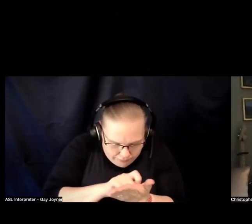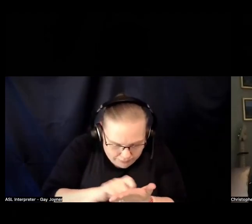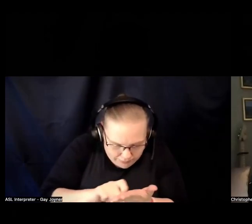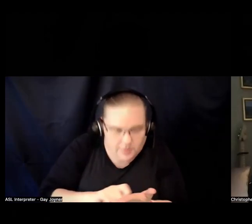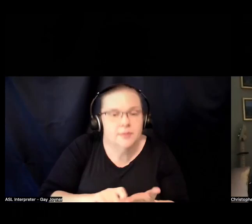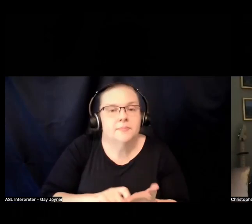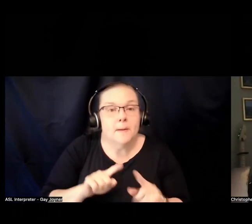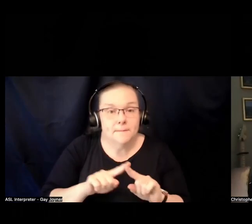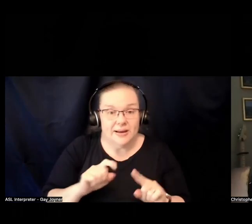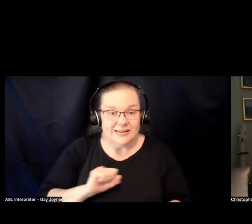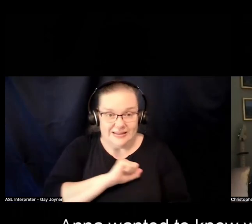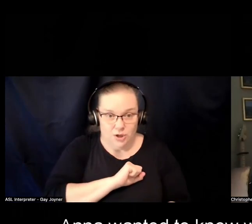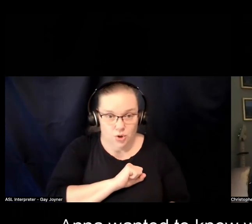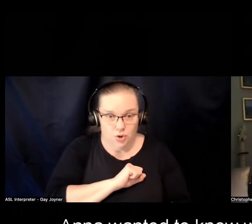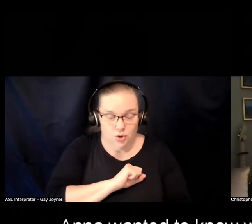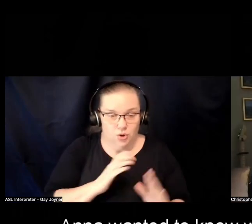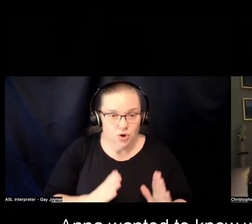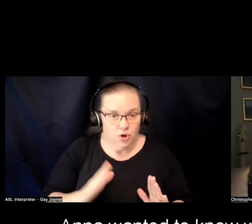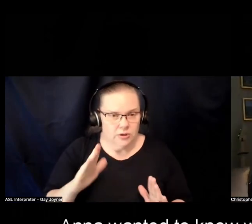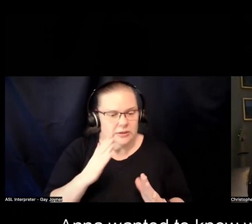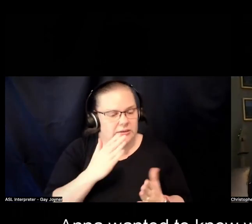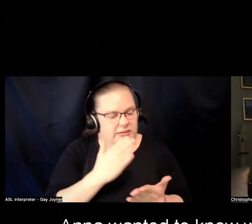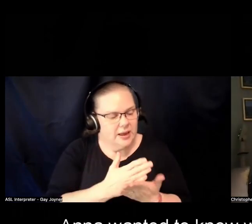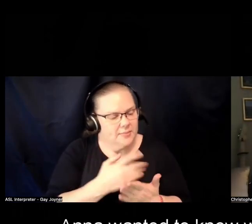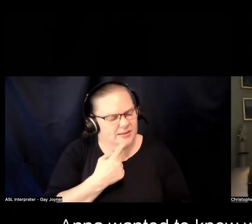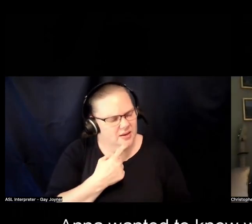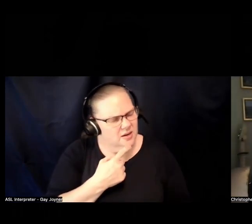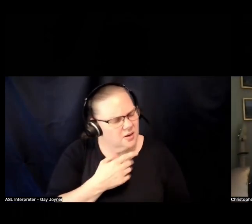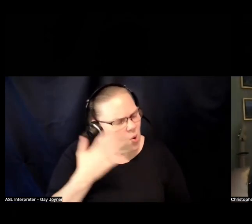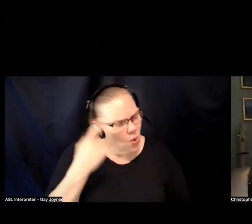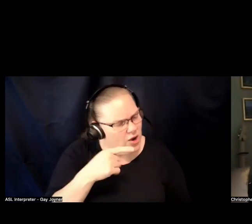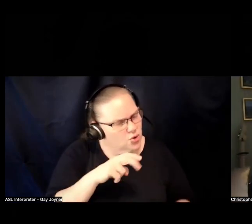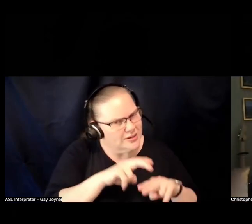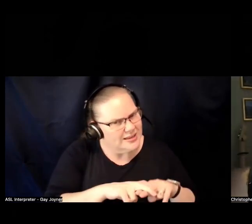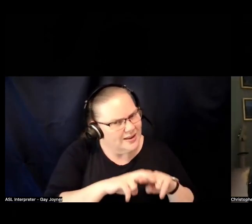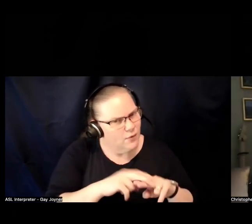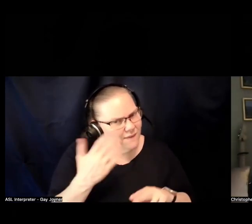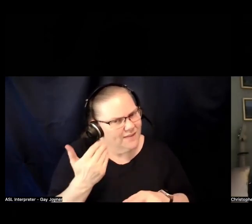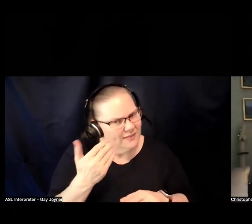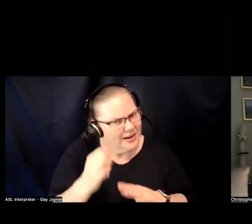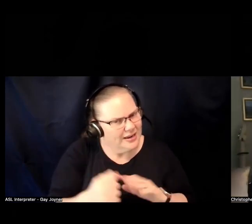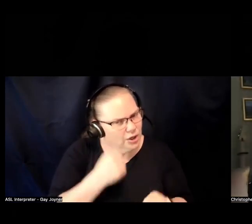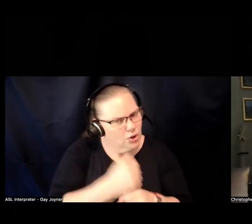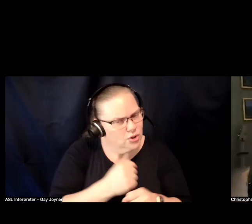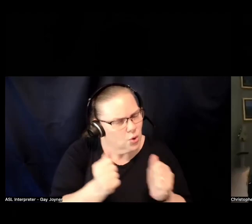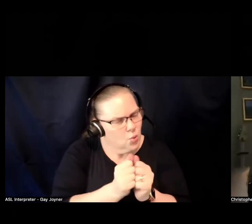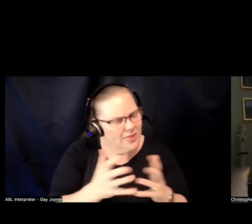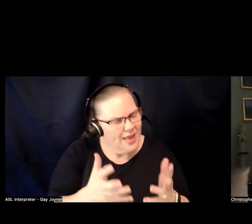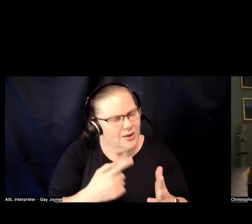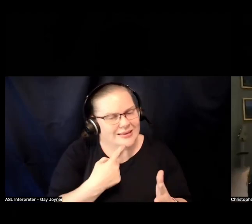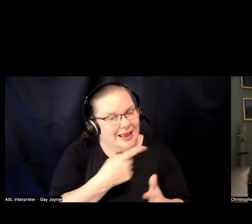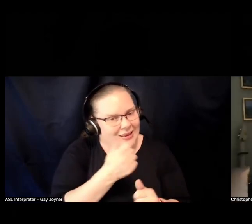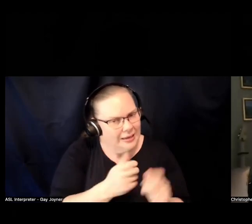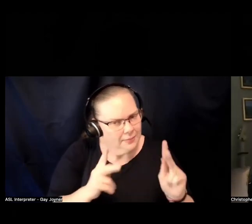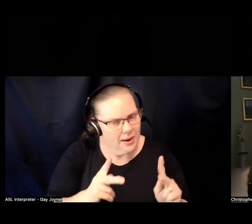from Senator Saltonstall, Anna wanted to know why DeSola sat on this information for 15 years without telling anyone.